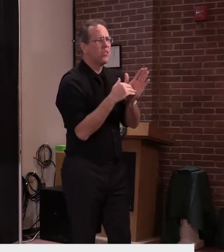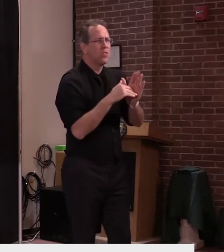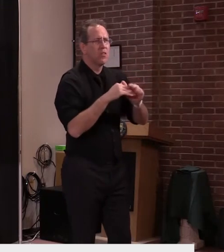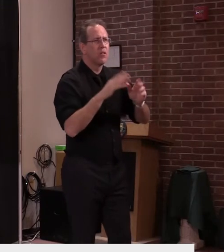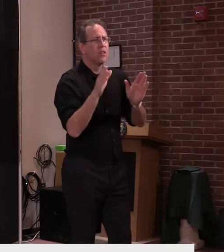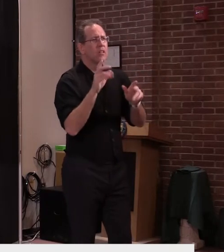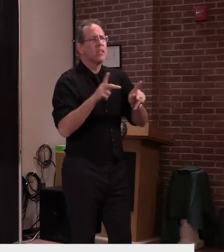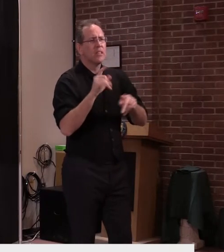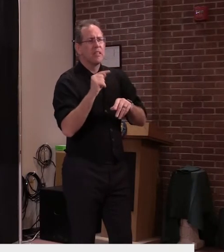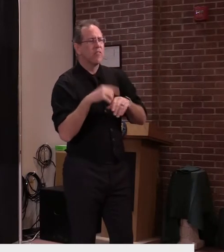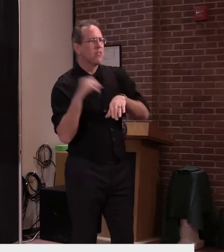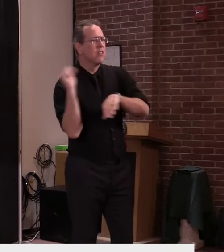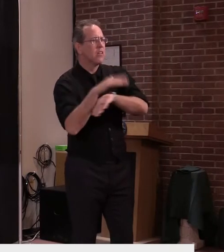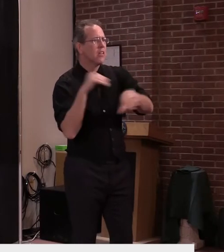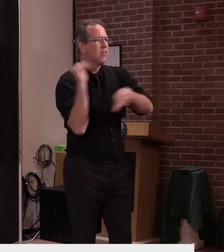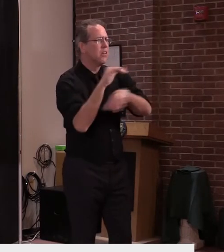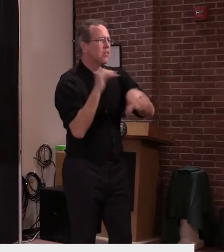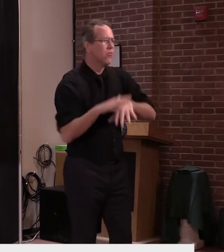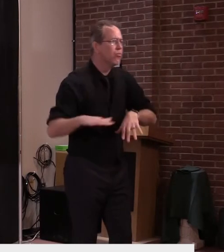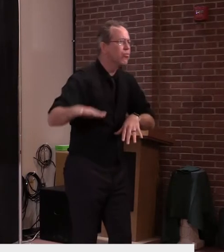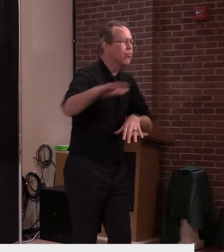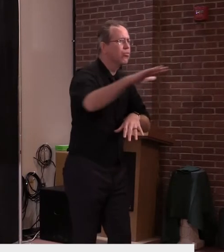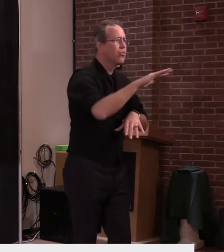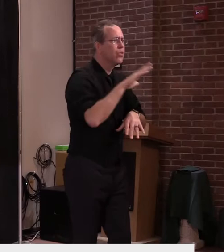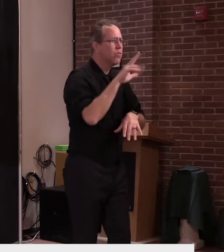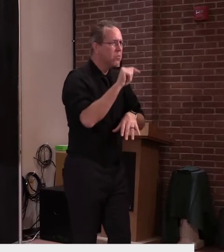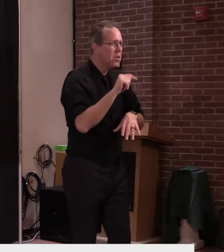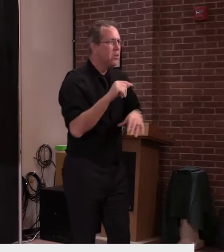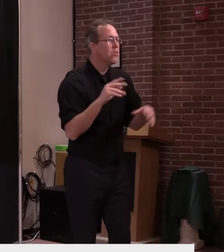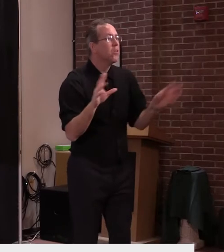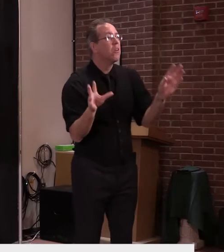distributing nearly 50,000 masks to these programs.